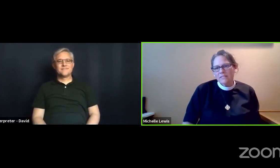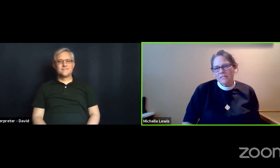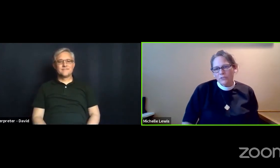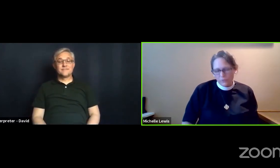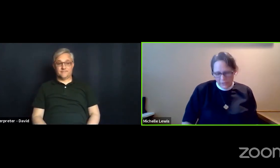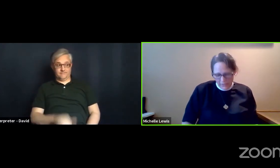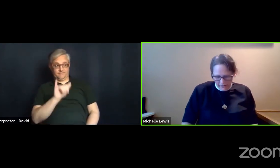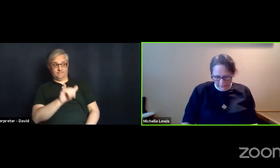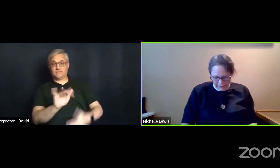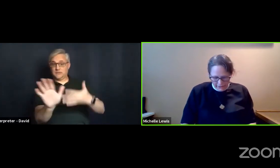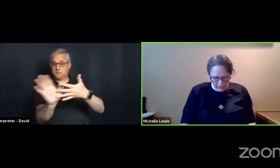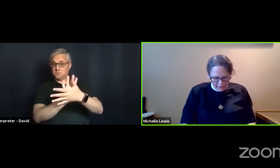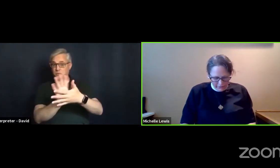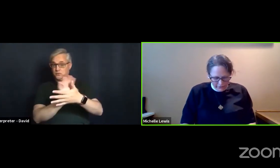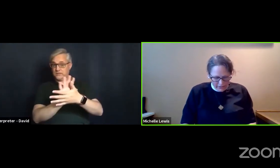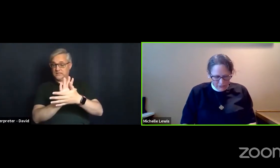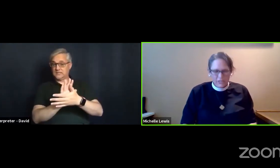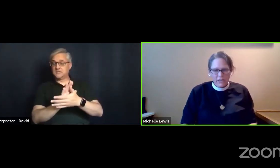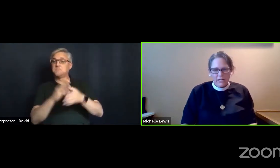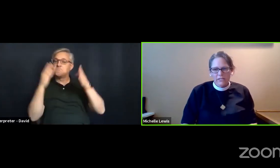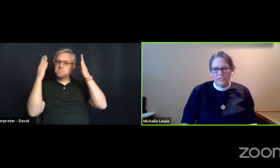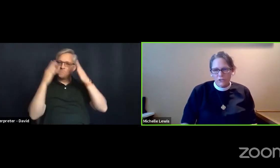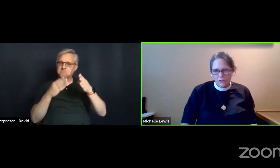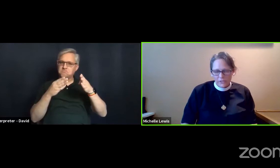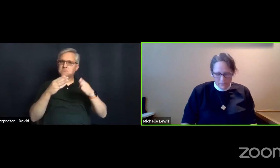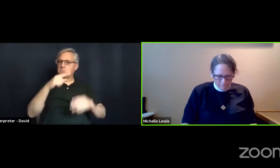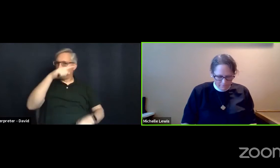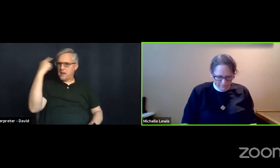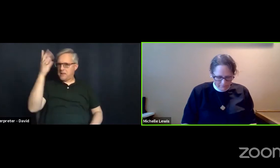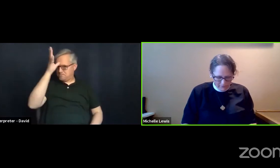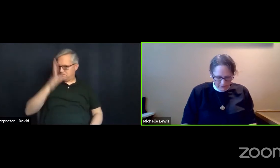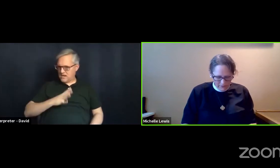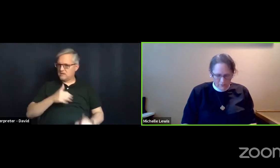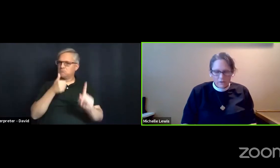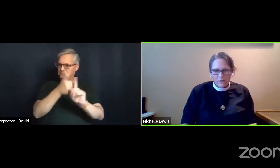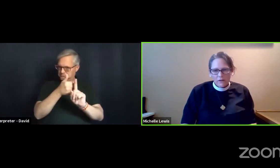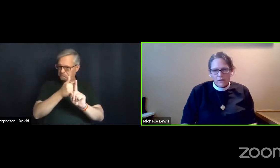This is the story of a Harvard-educated attorney.